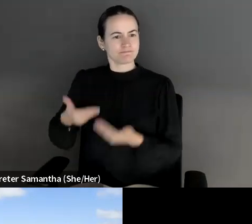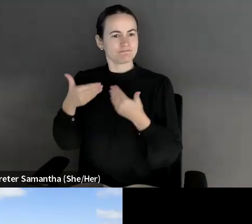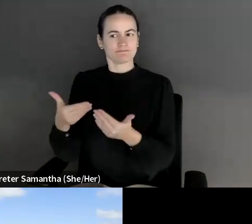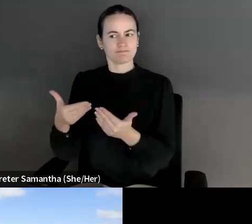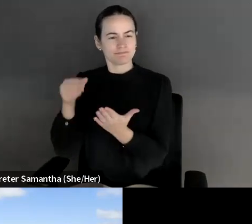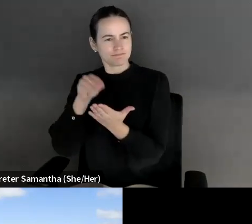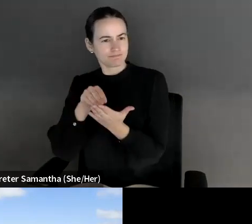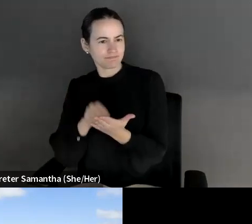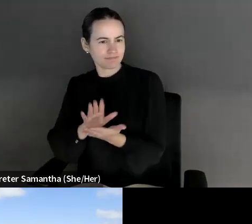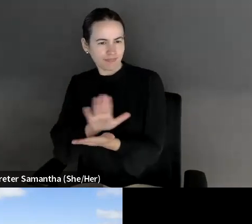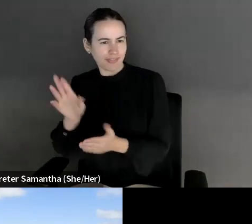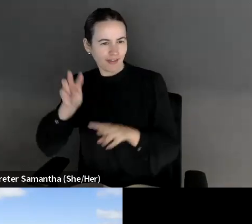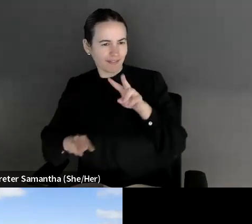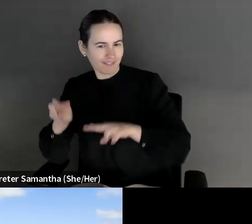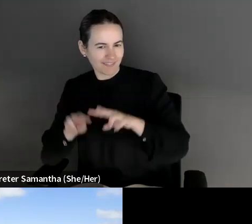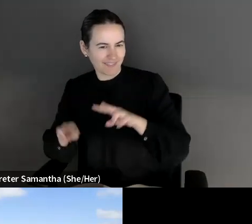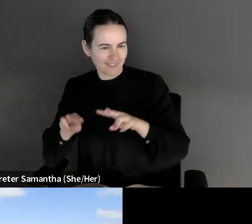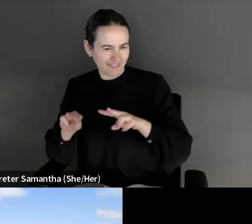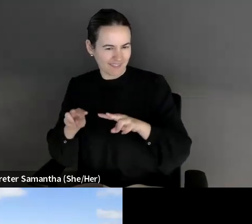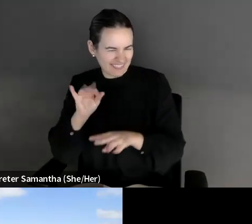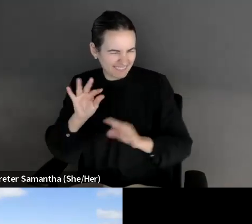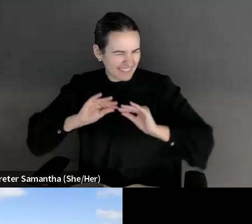theoretically based scale, if that makes sense.